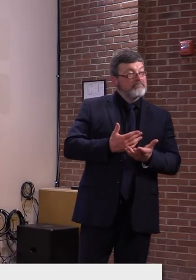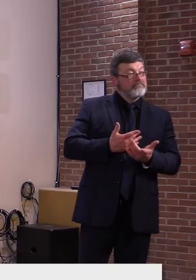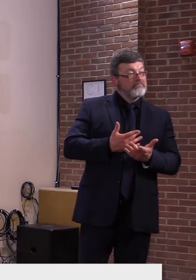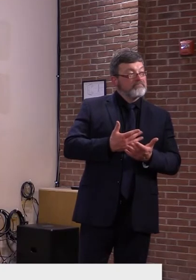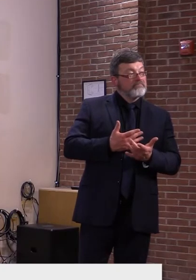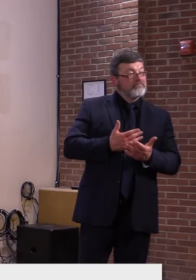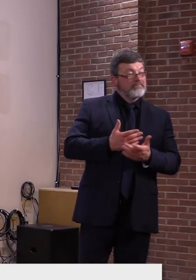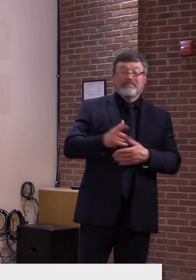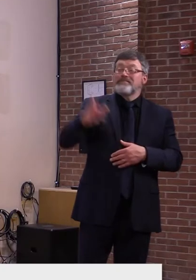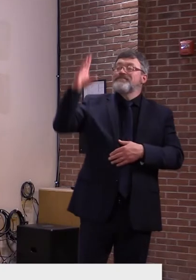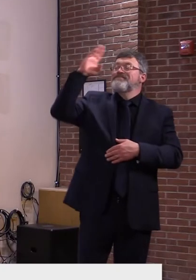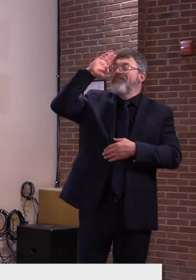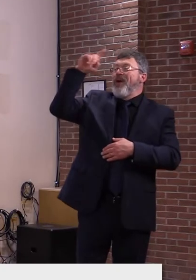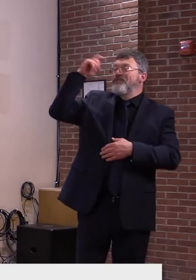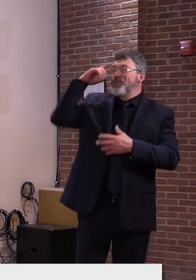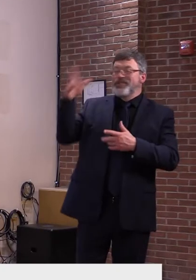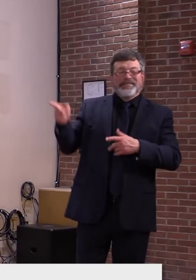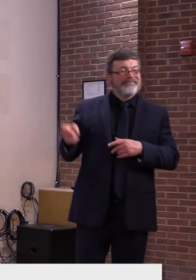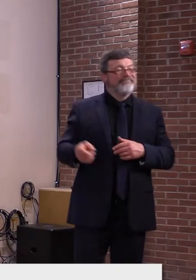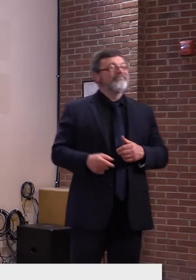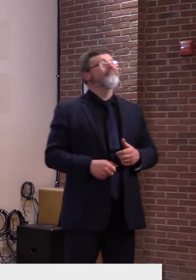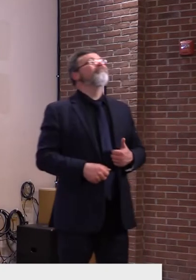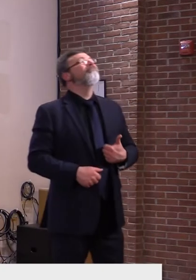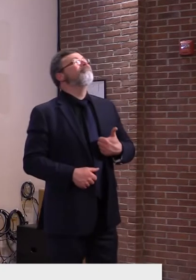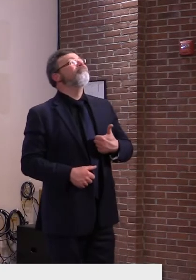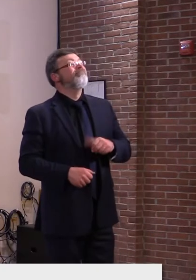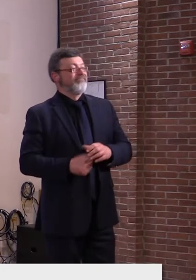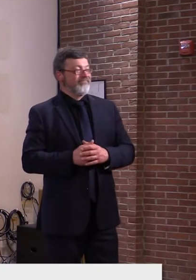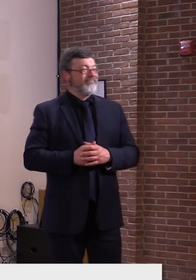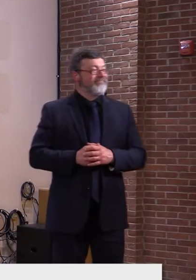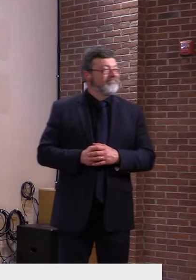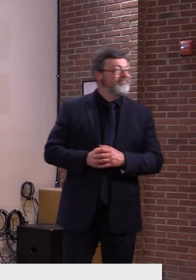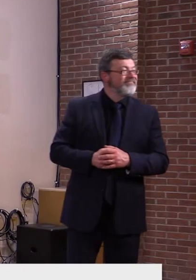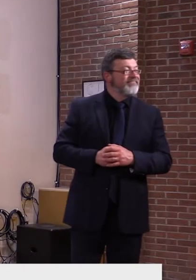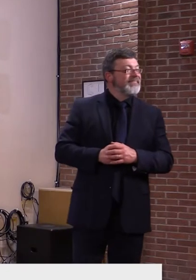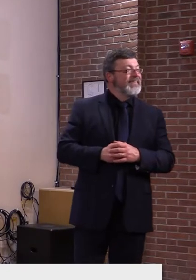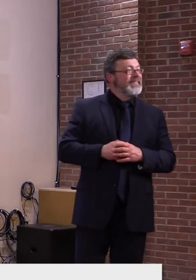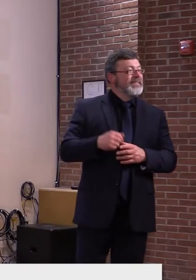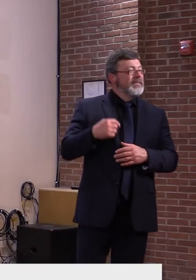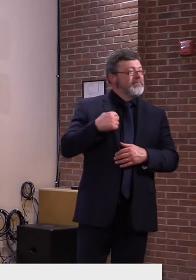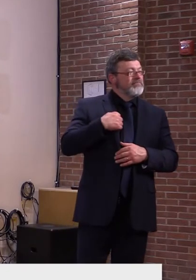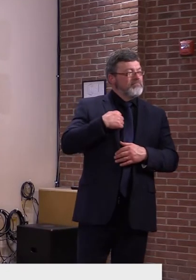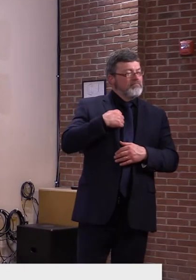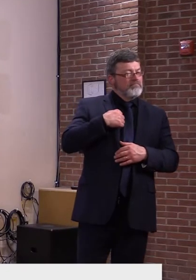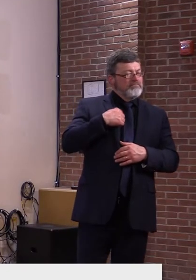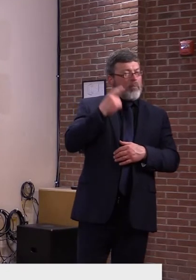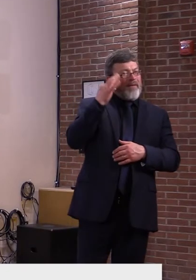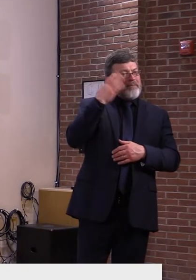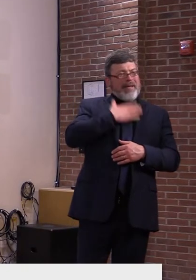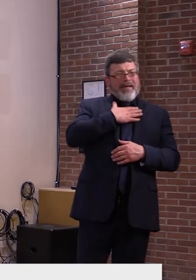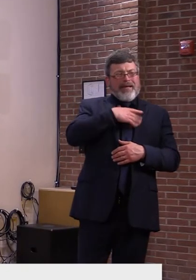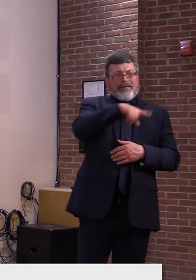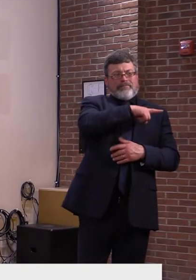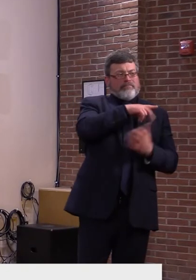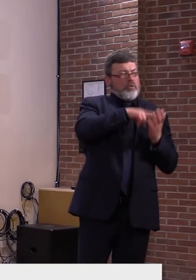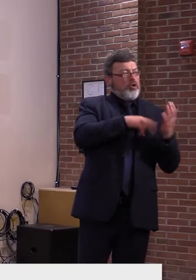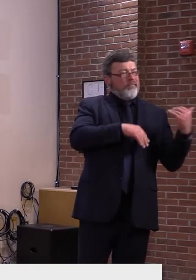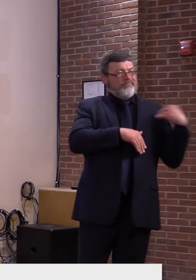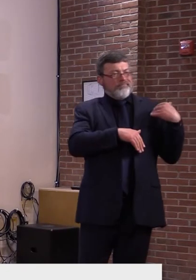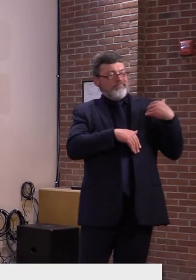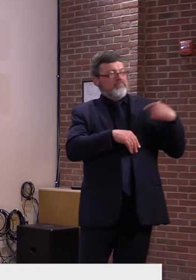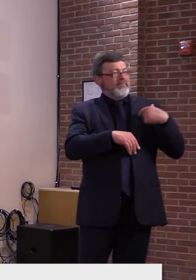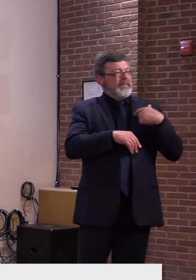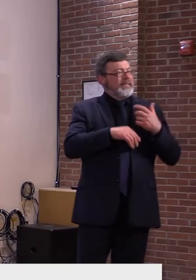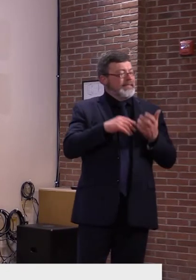Hello, Governor. Hello, Governor. So one of my readers wrote to me yesterday that